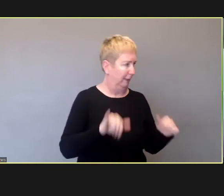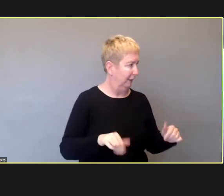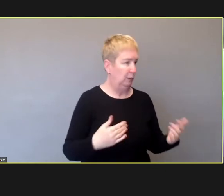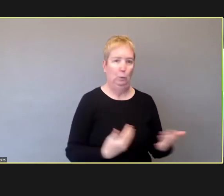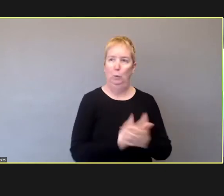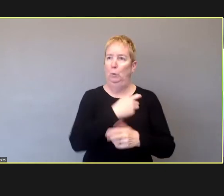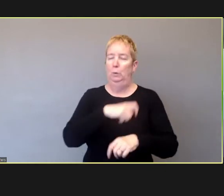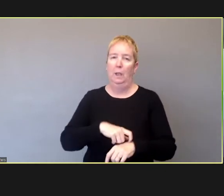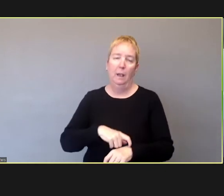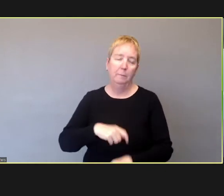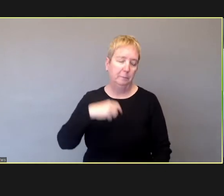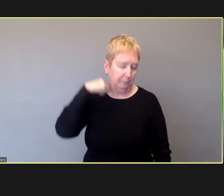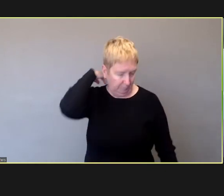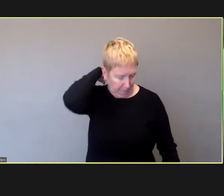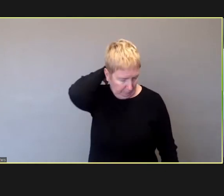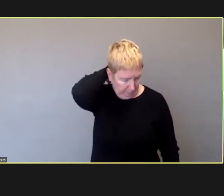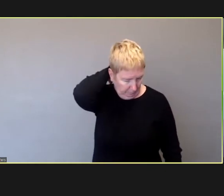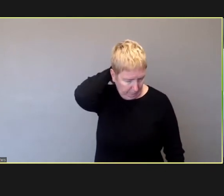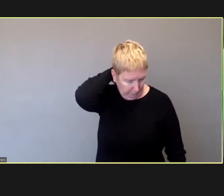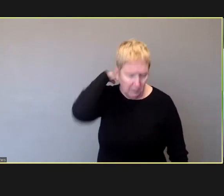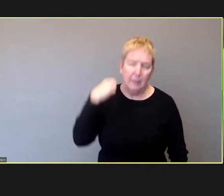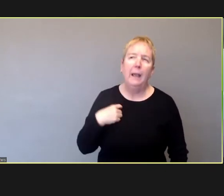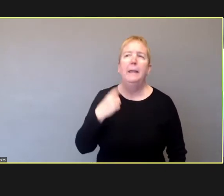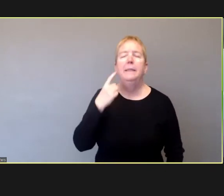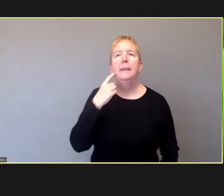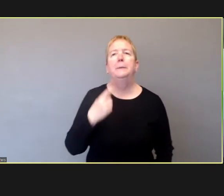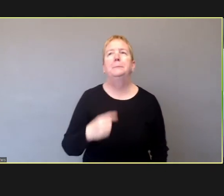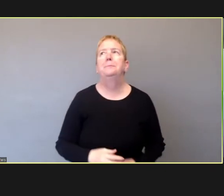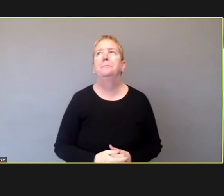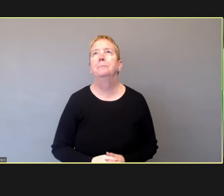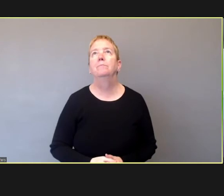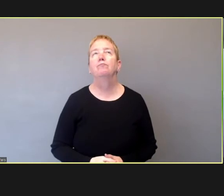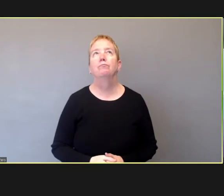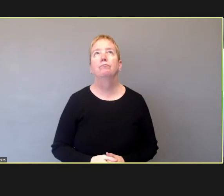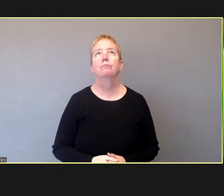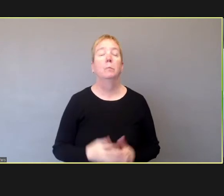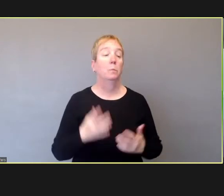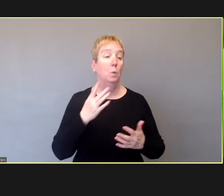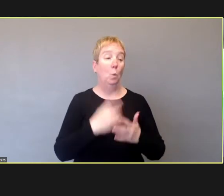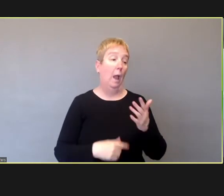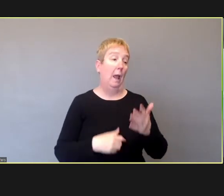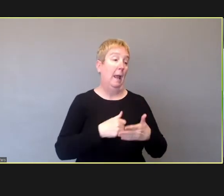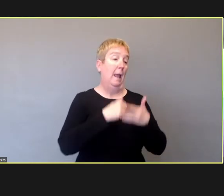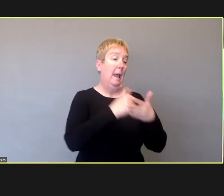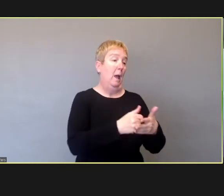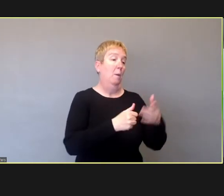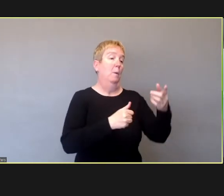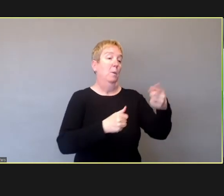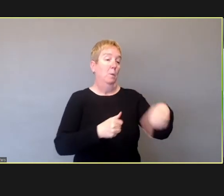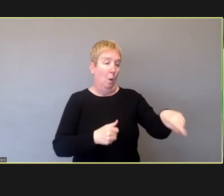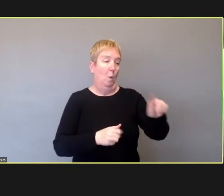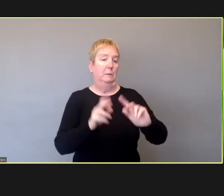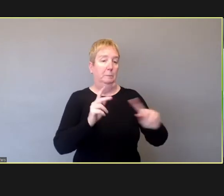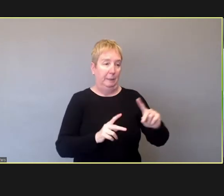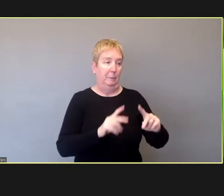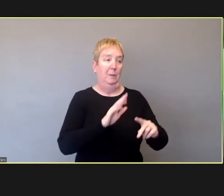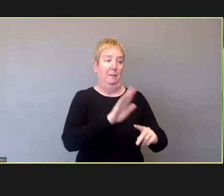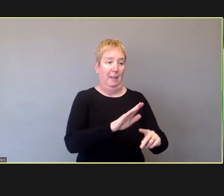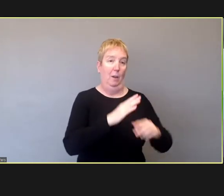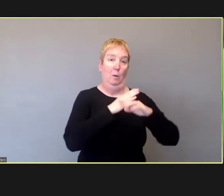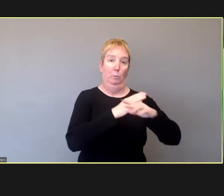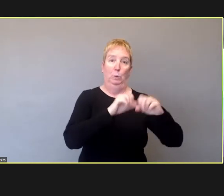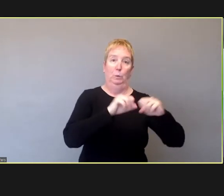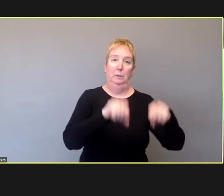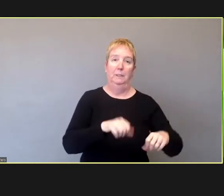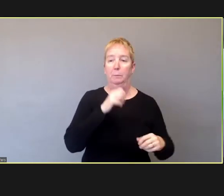But I think the main thing that can help immunosuppressed people in New Mexico